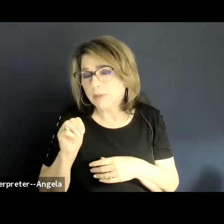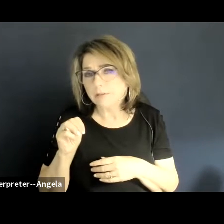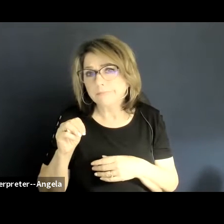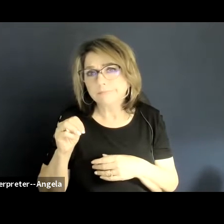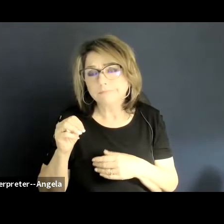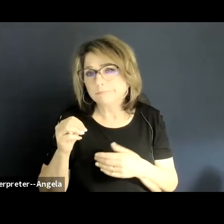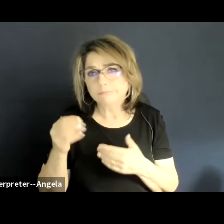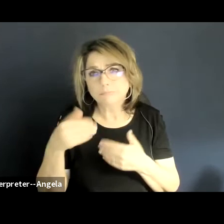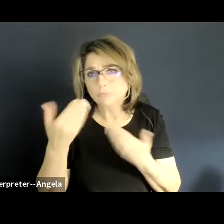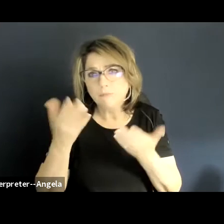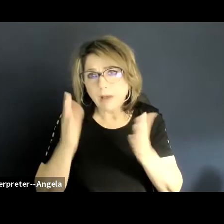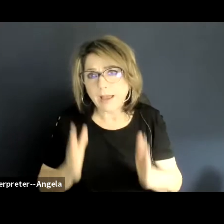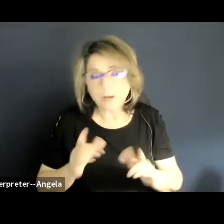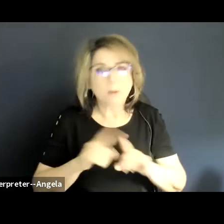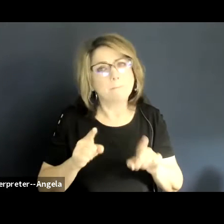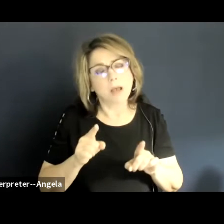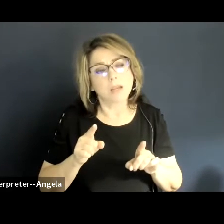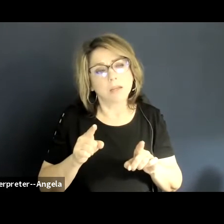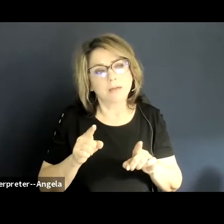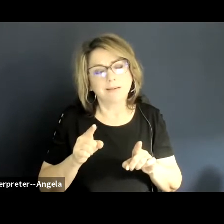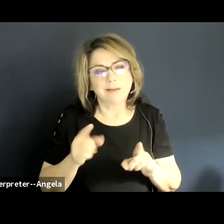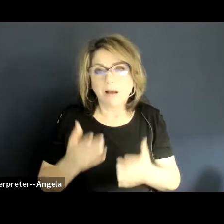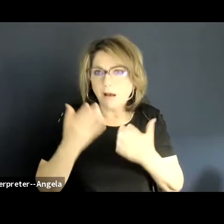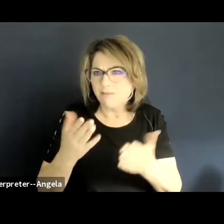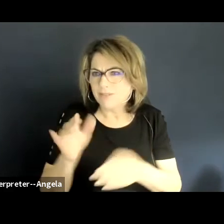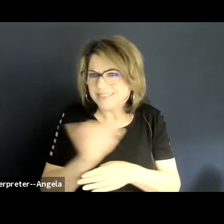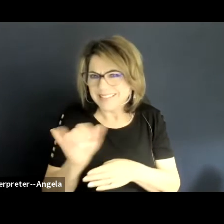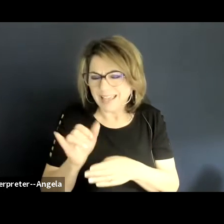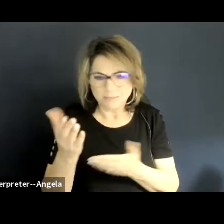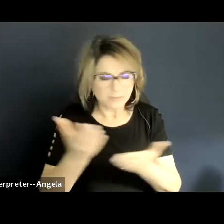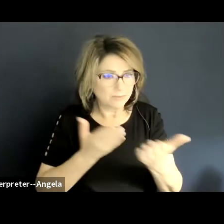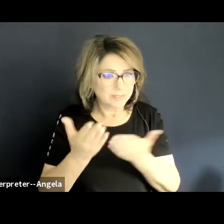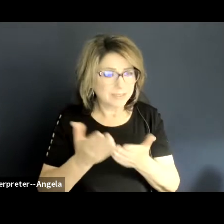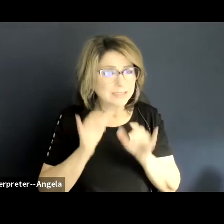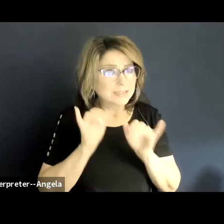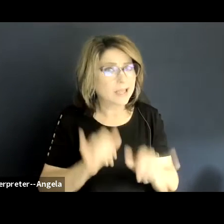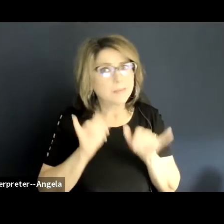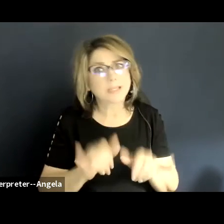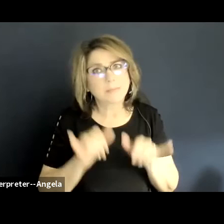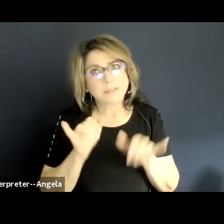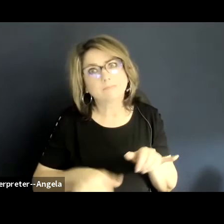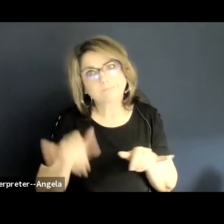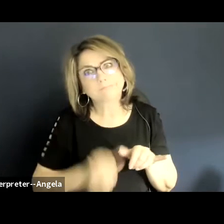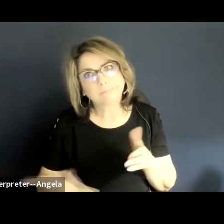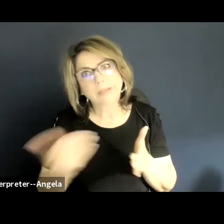whatever, but you're still offered the same sets of services, the same thing over and